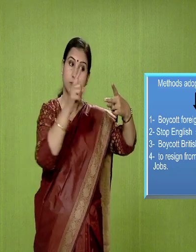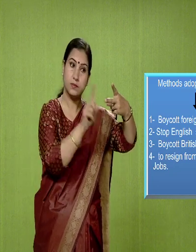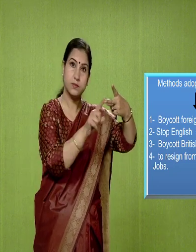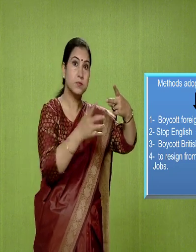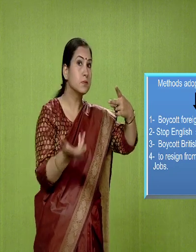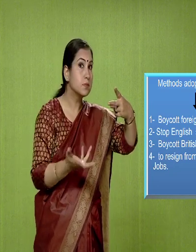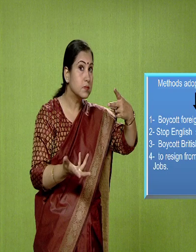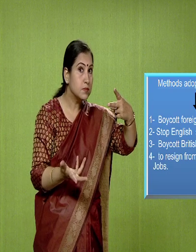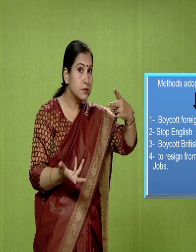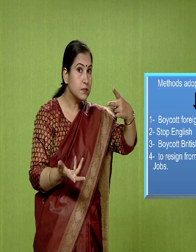Second,